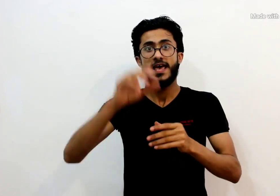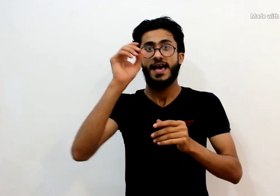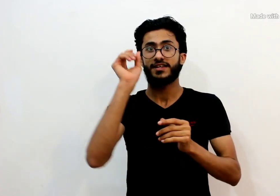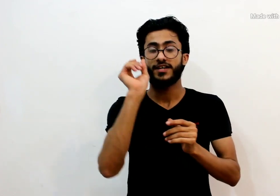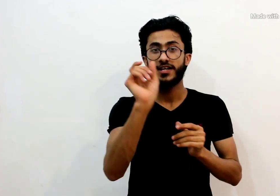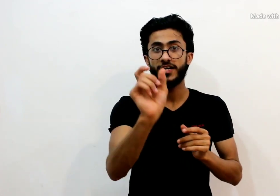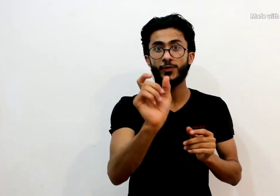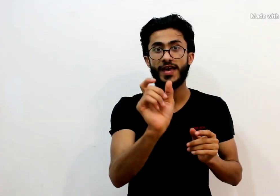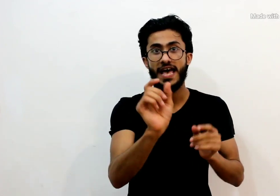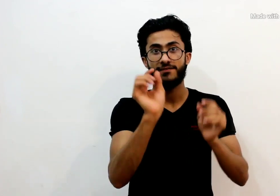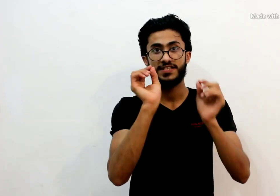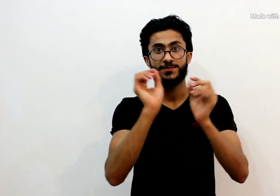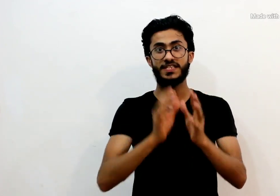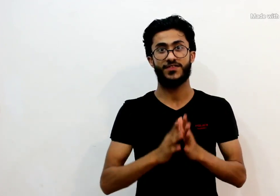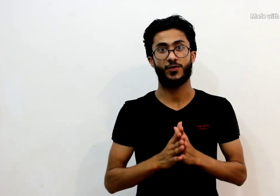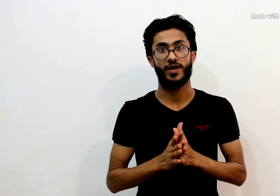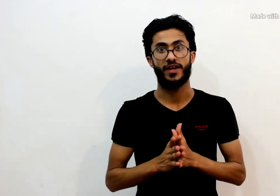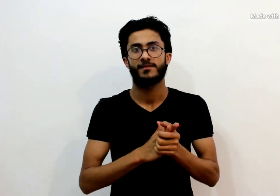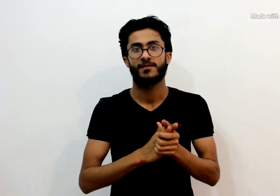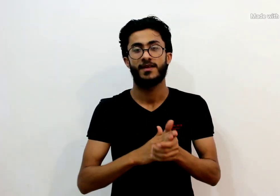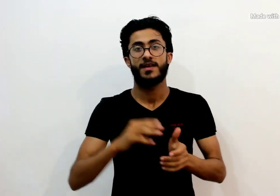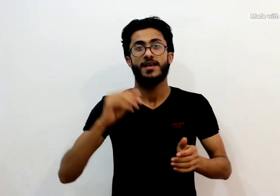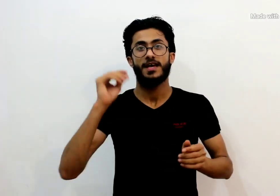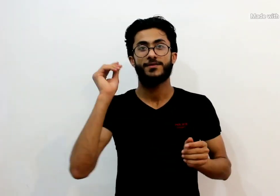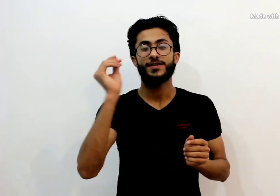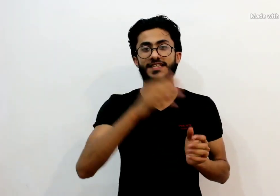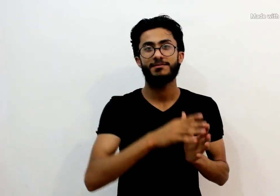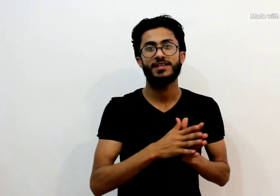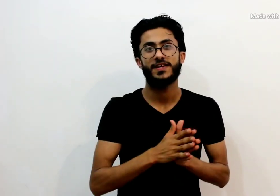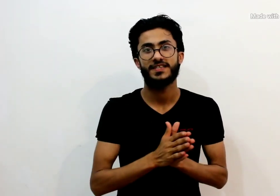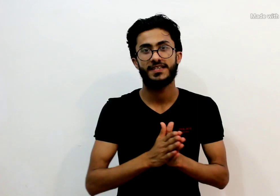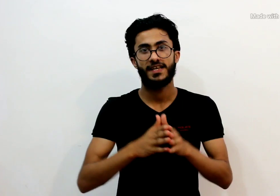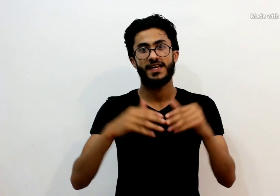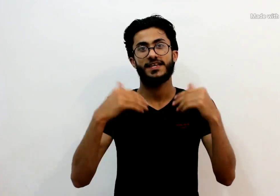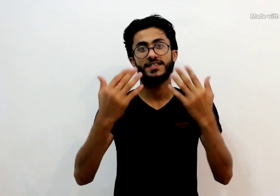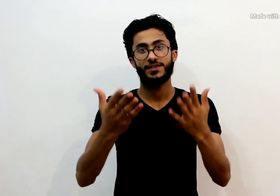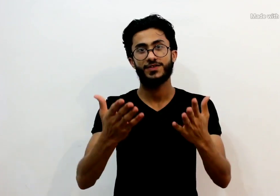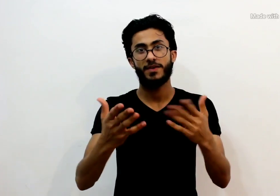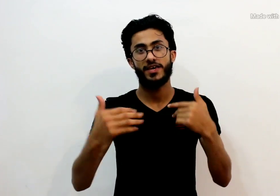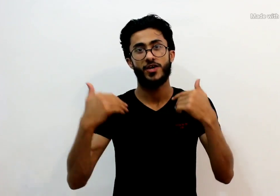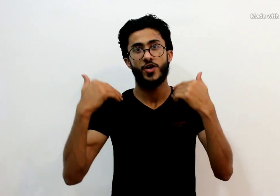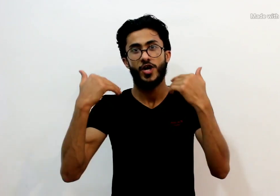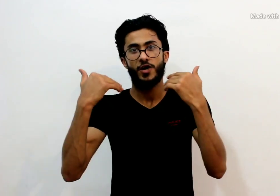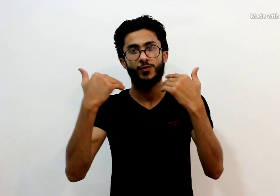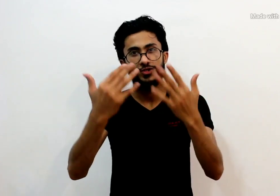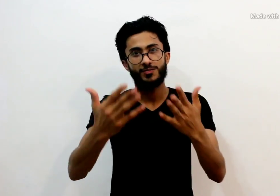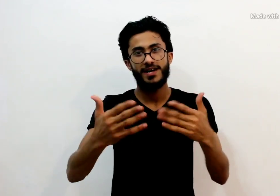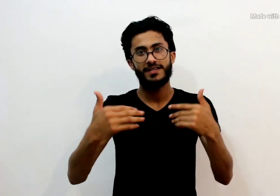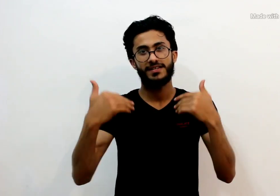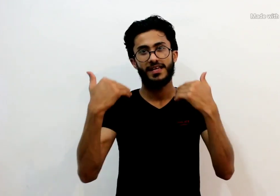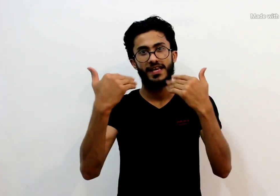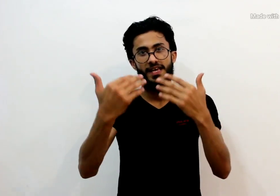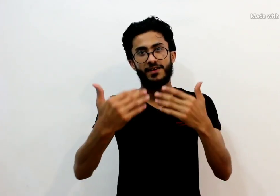And here we have a specific one. For example, if I said, excuse me, would you mind